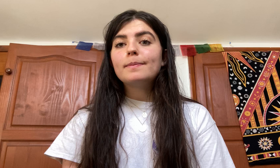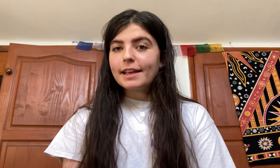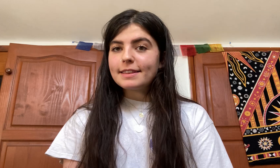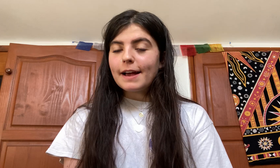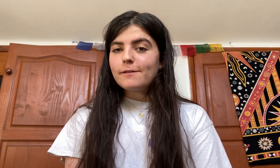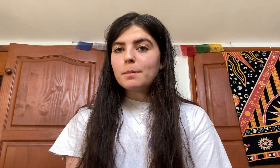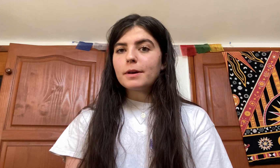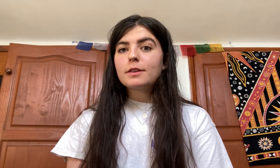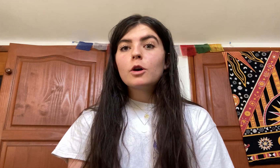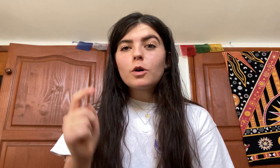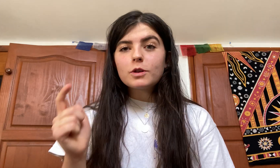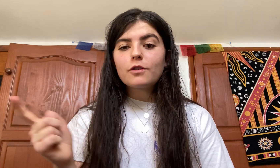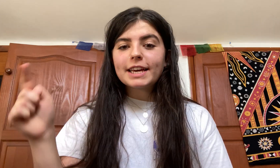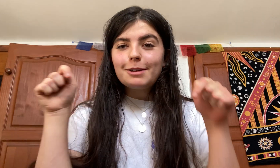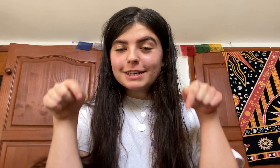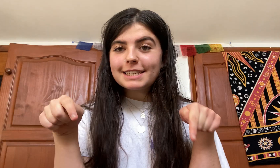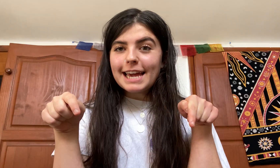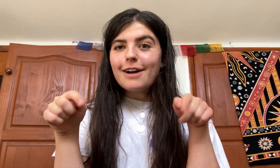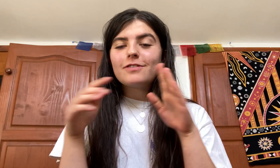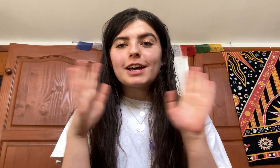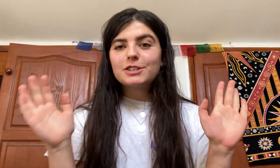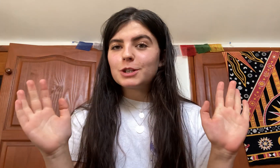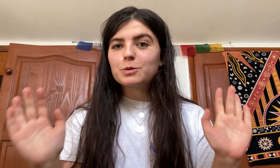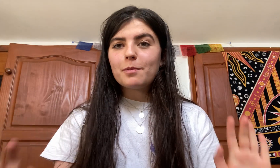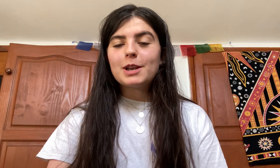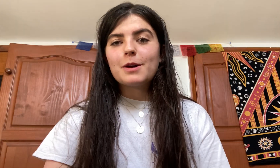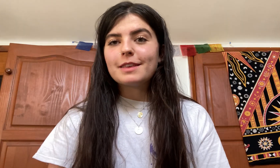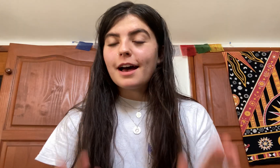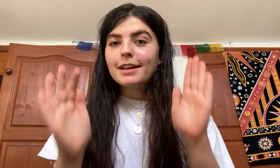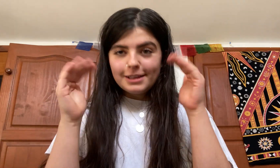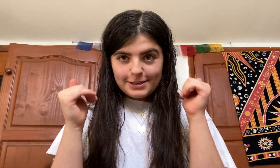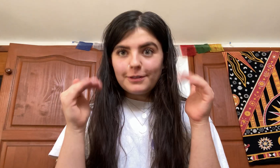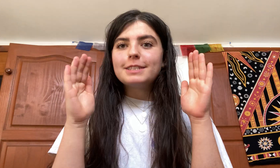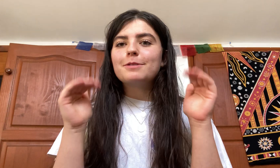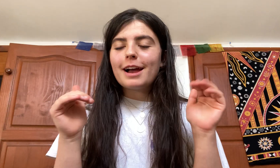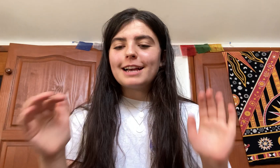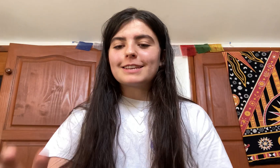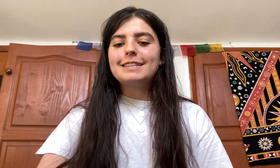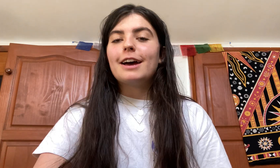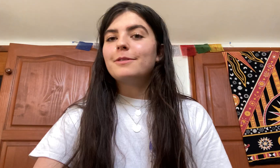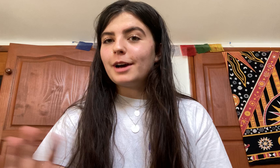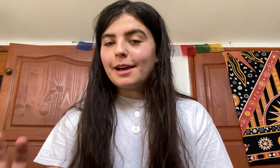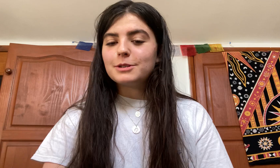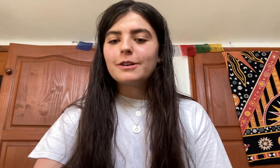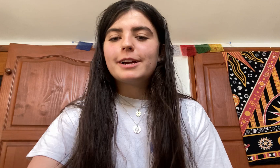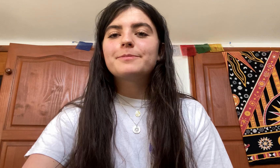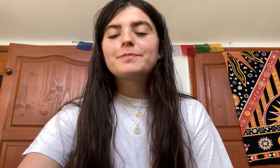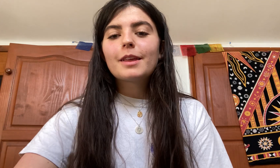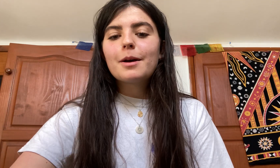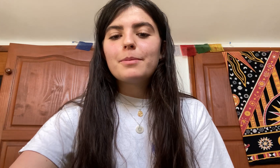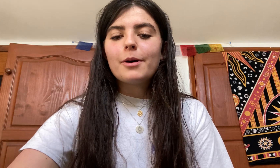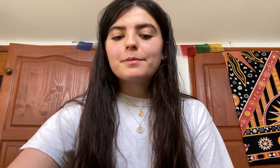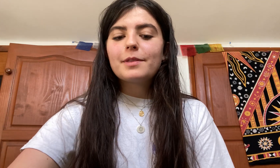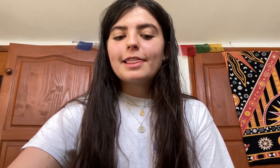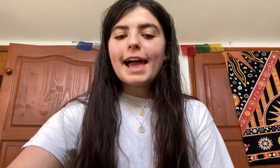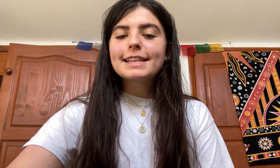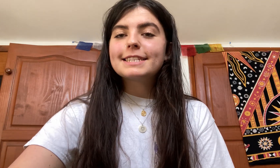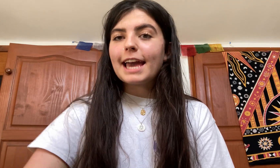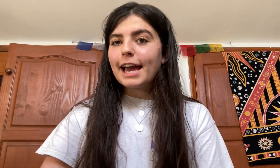That's the sign for numbers. Also, if I keep looking down, that's just because where my notes are. So if you see my eyes going down, I am sorry. But let's get